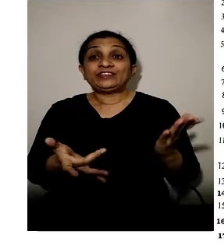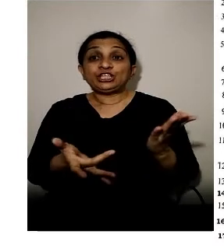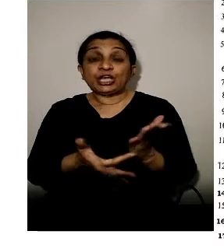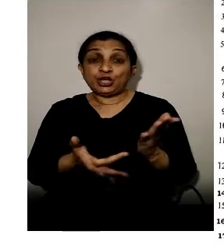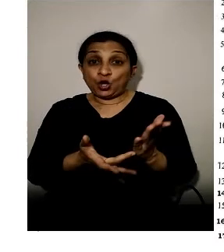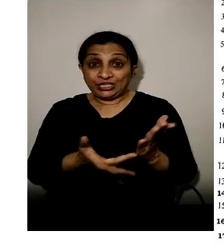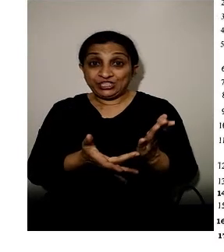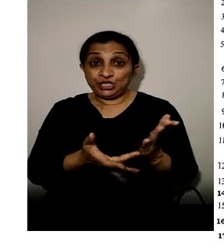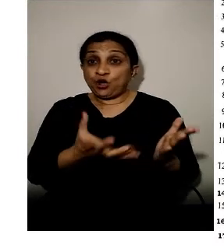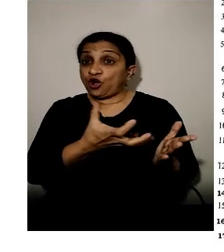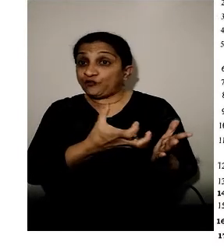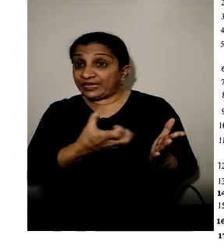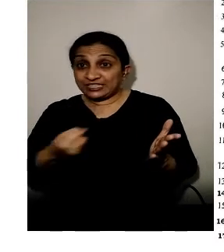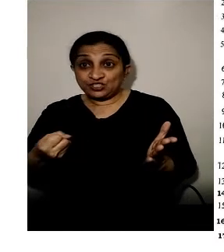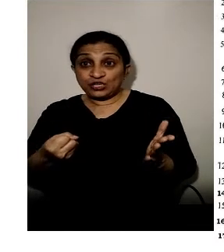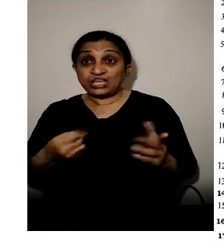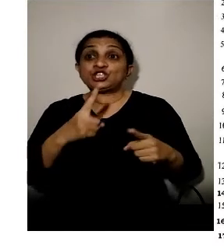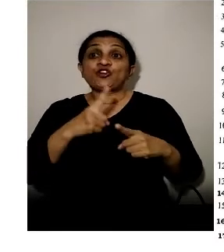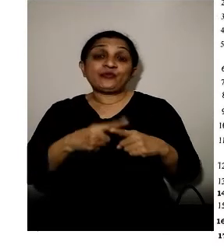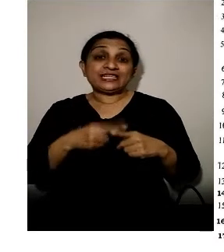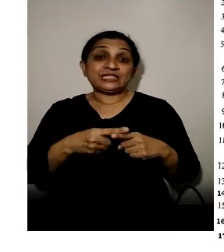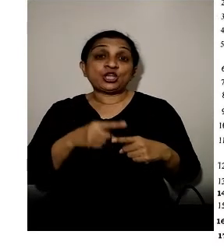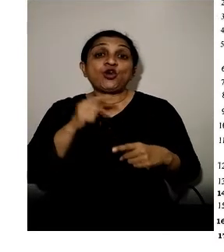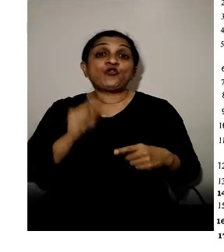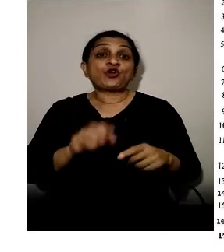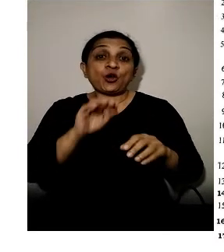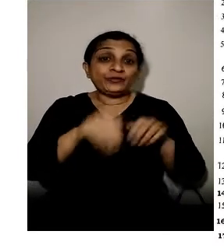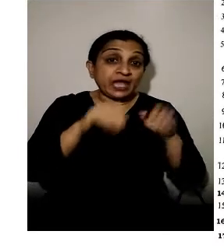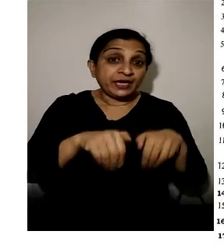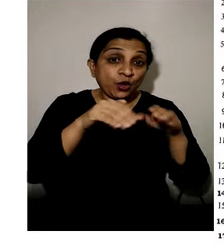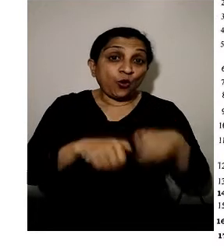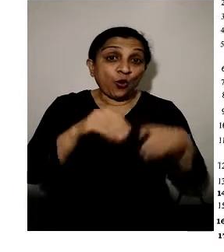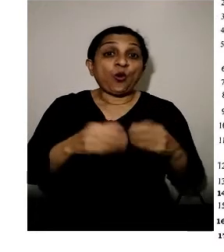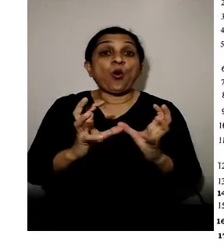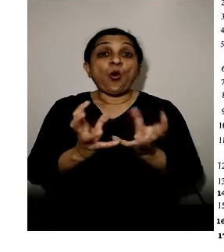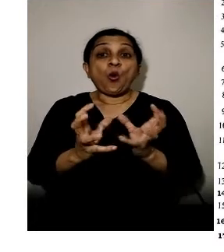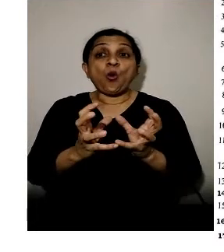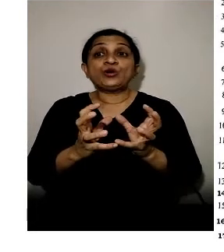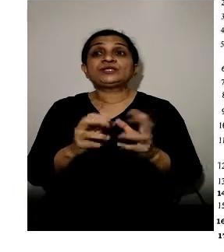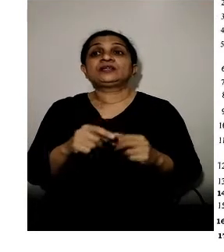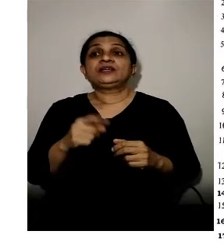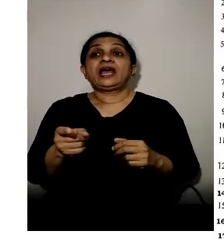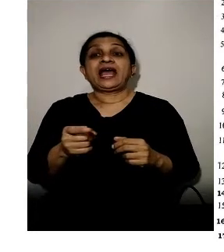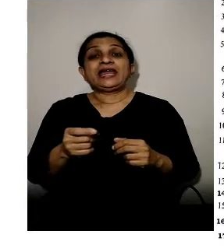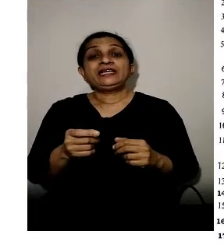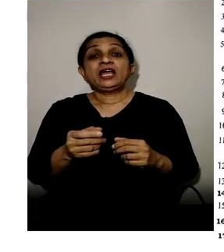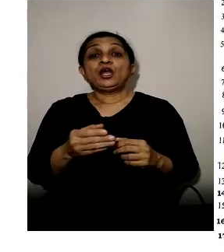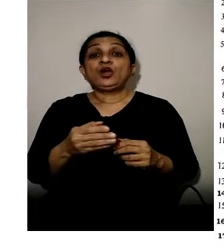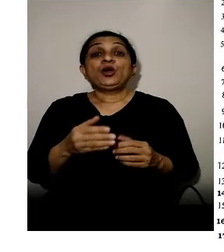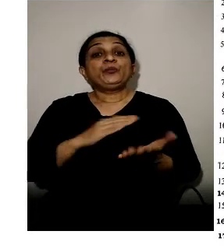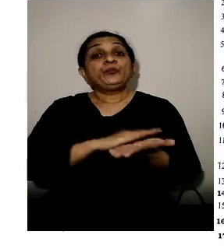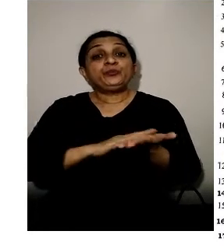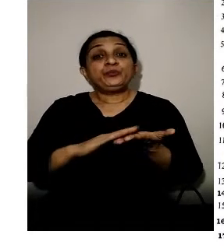you have the technology of extraction of metals from their ores and